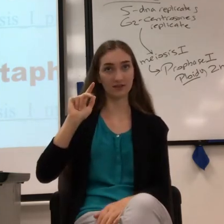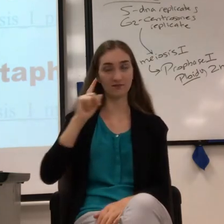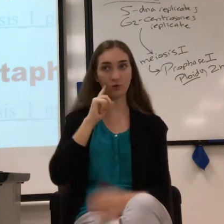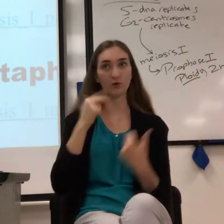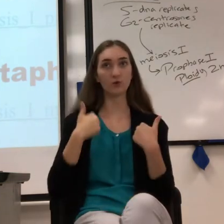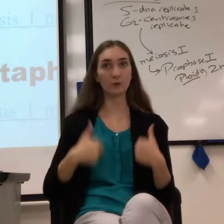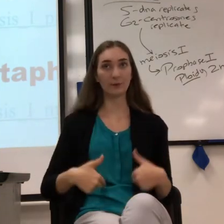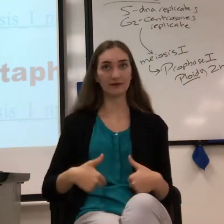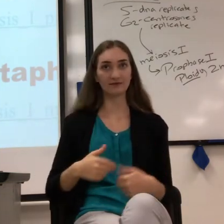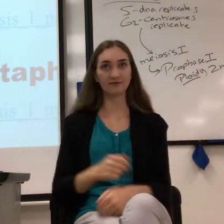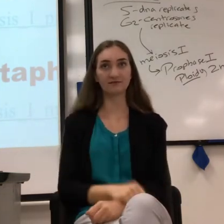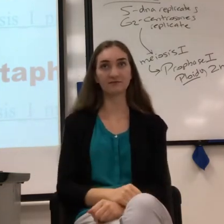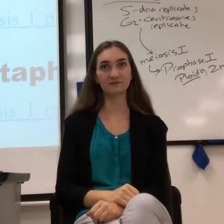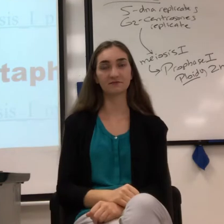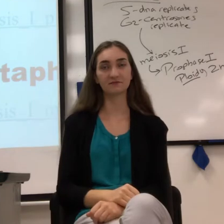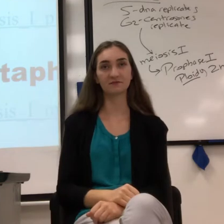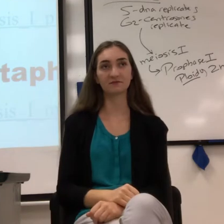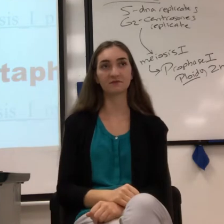Yeah.